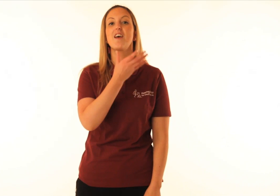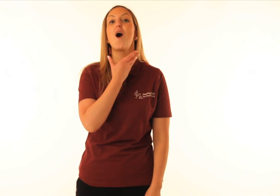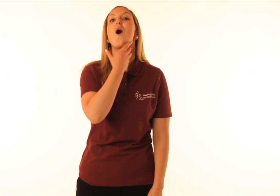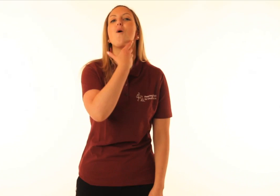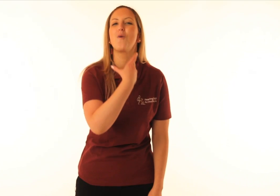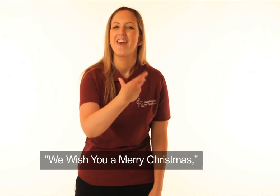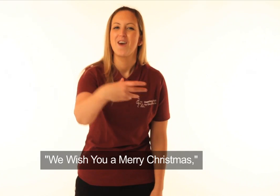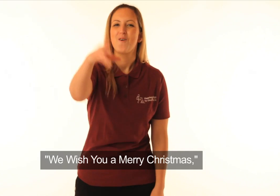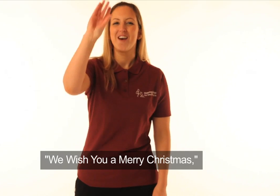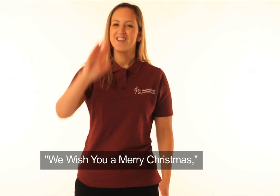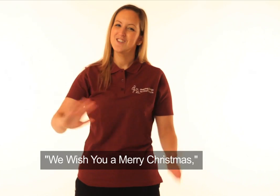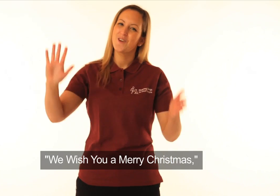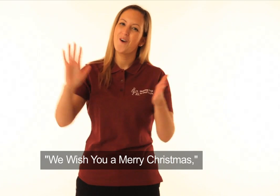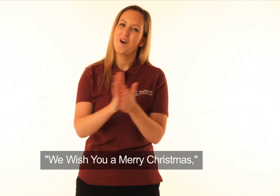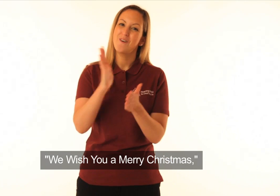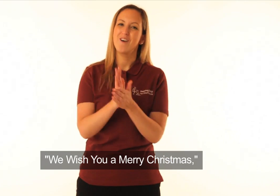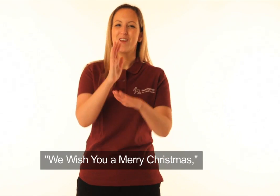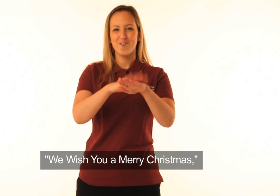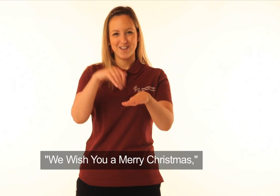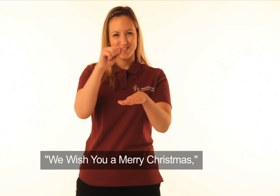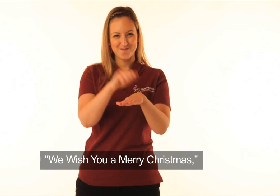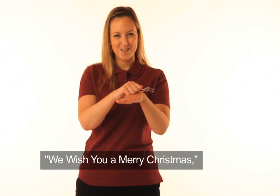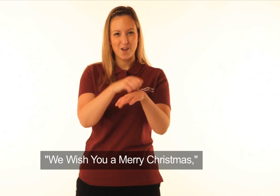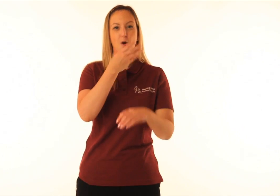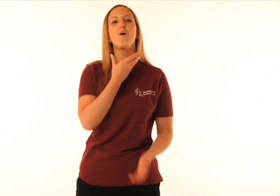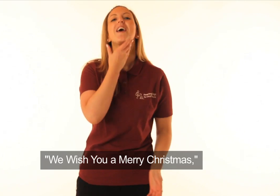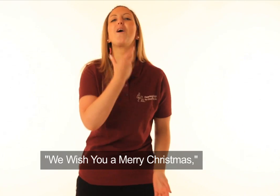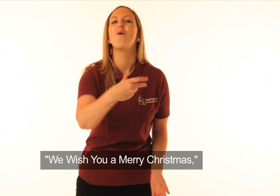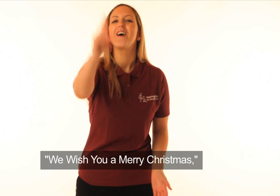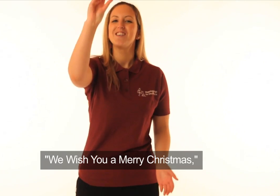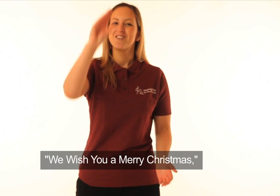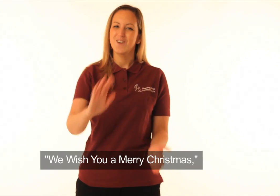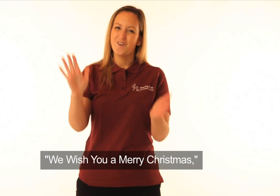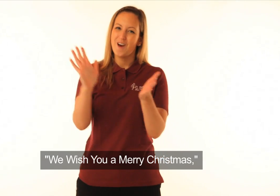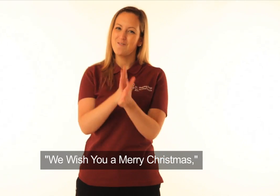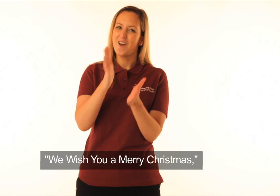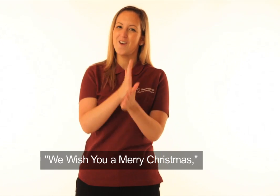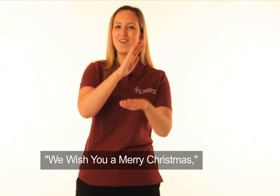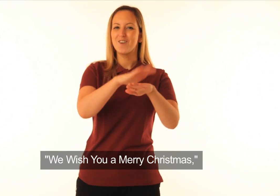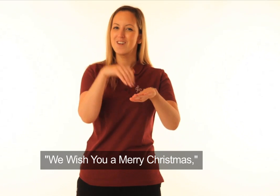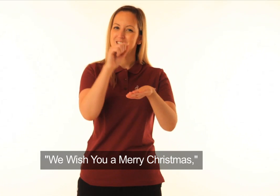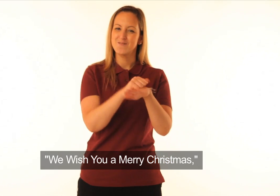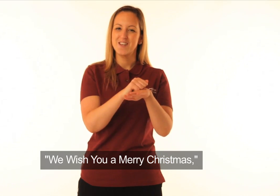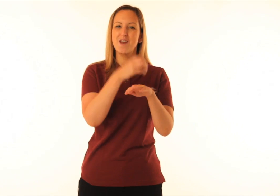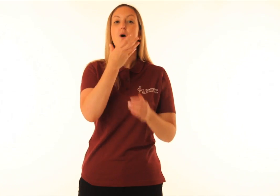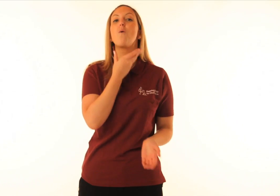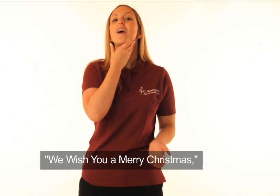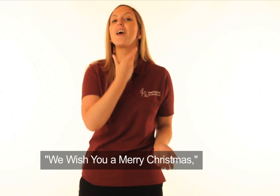We wish you a merry Christmas. We wish you a merry Christmas. We